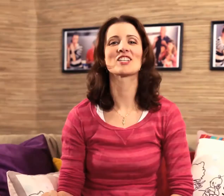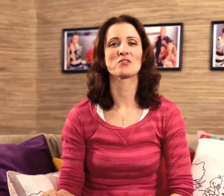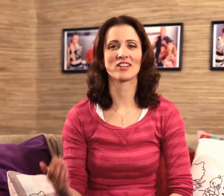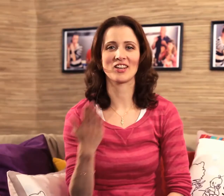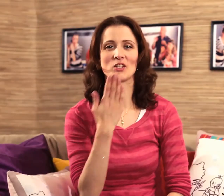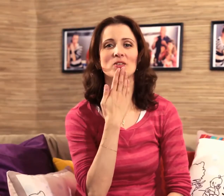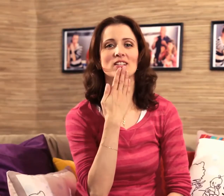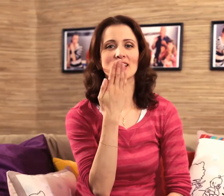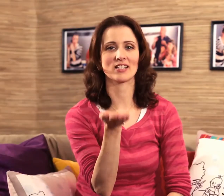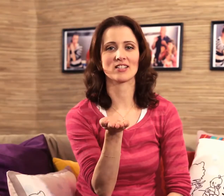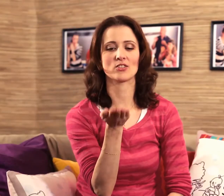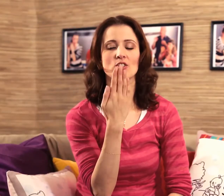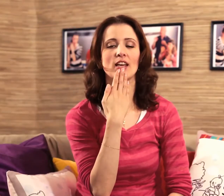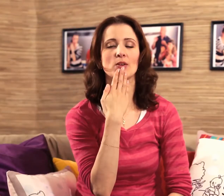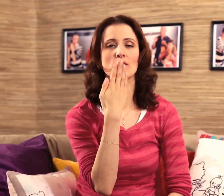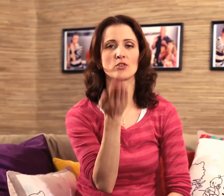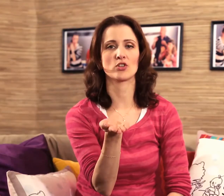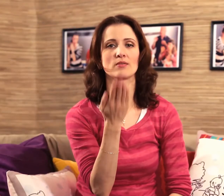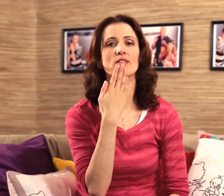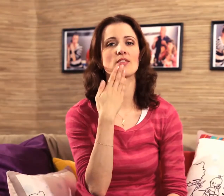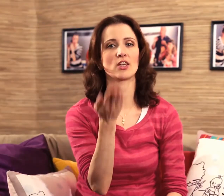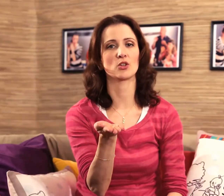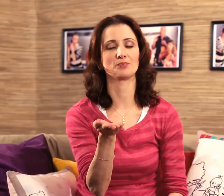The sign for thank you is like this, just a hand away from the chin. Thank you.